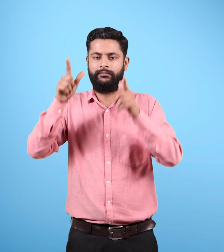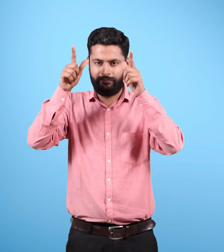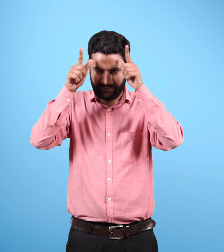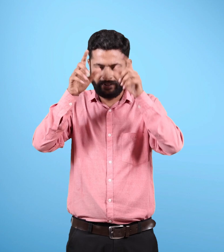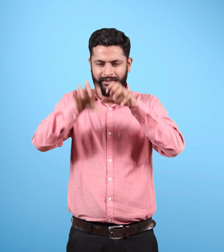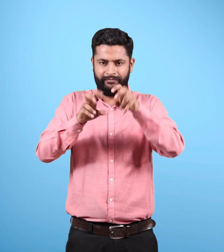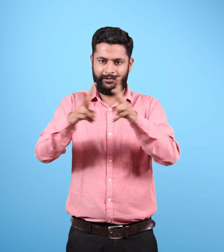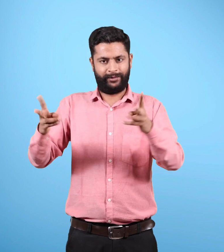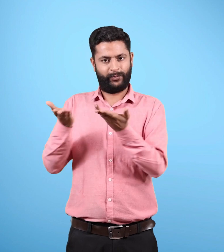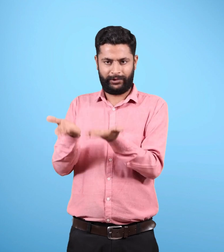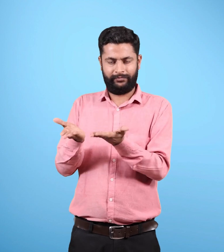animals.